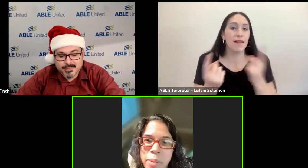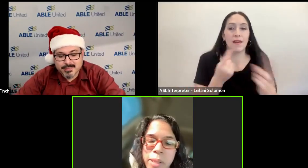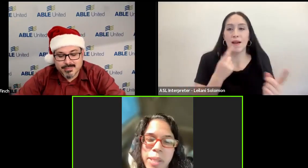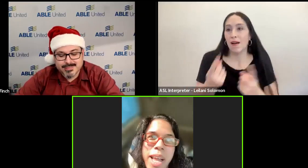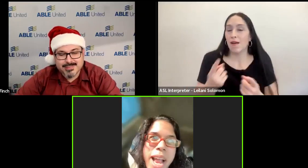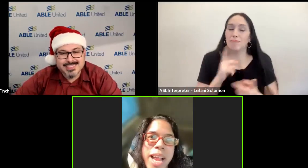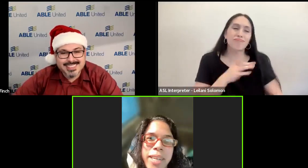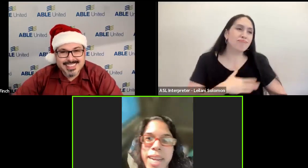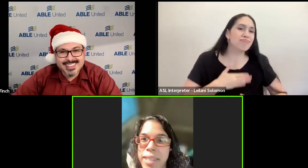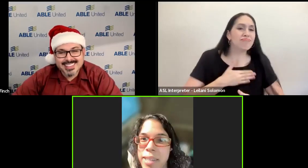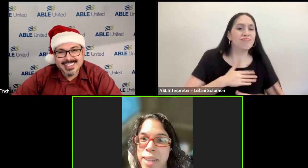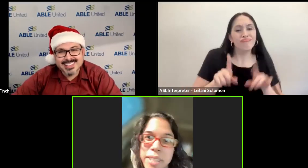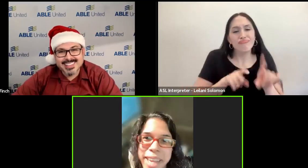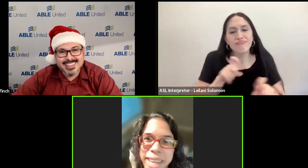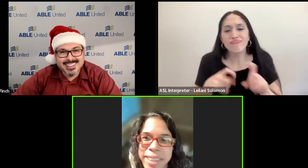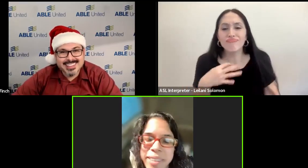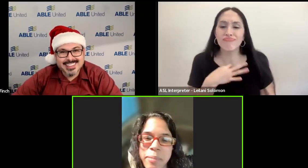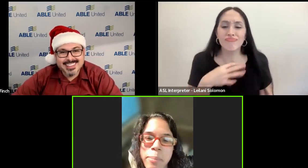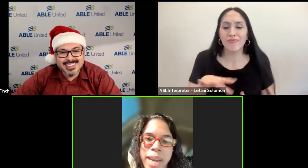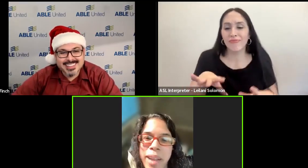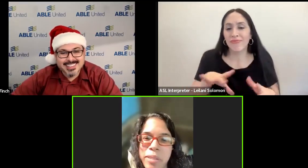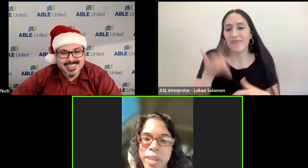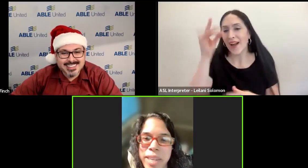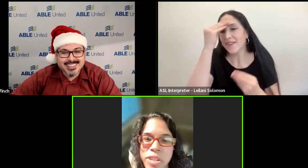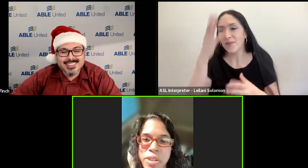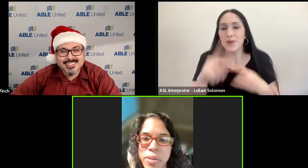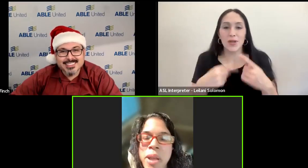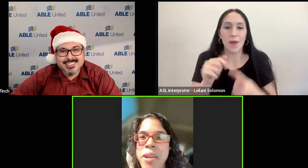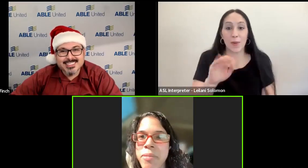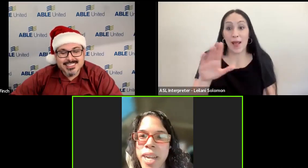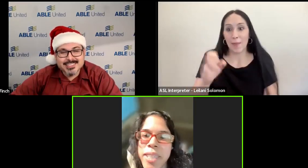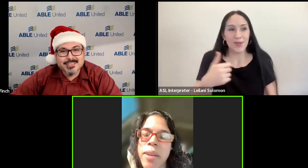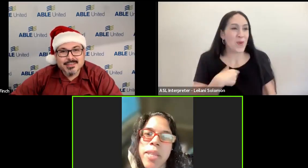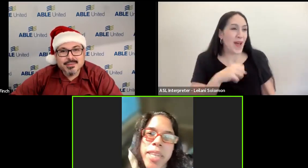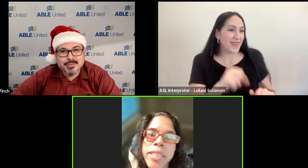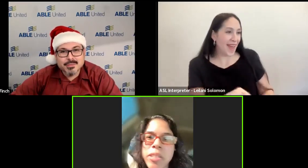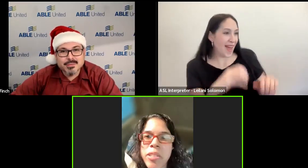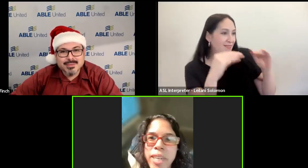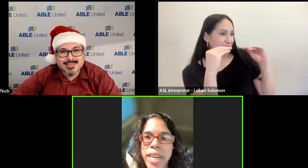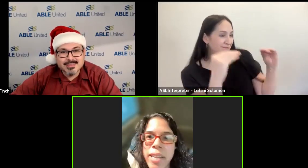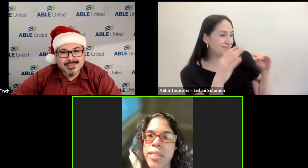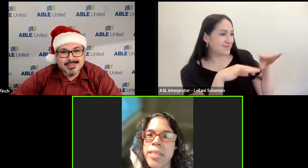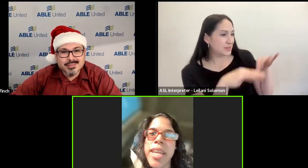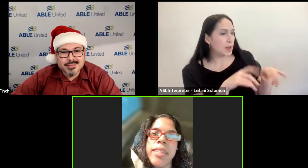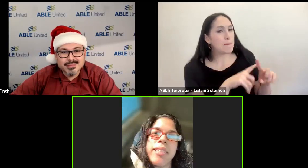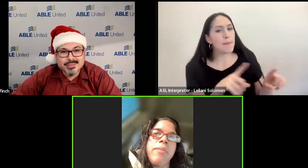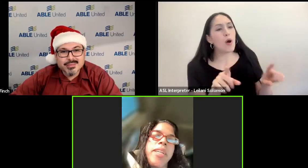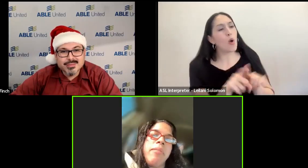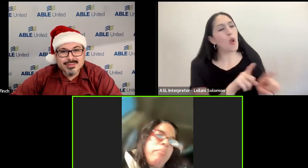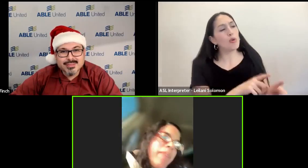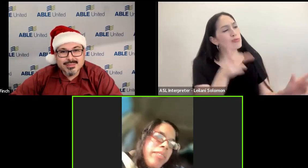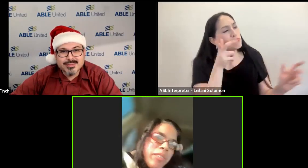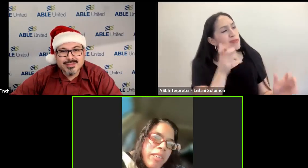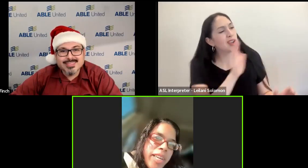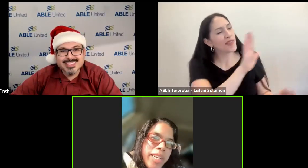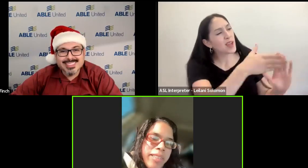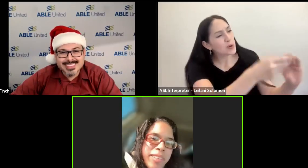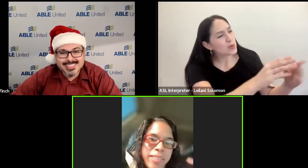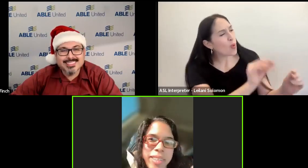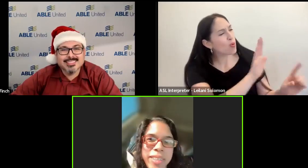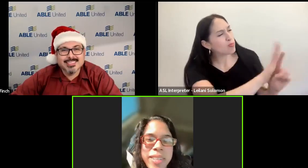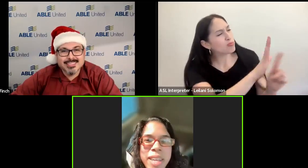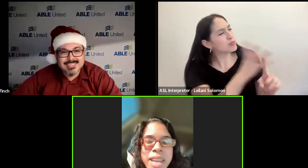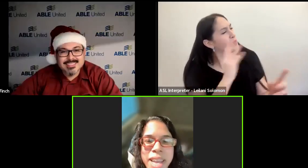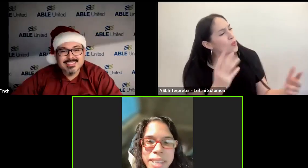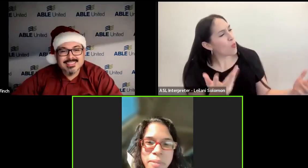about ABLE, and I get to educate them, but I also get to find out what their story is and they get to find out what my story is.